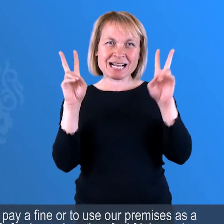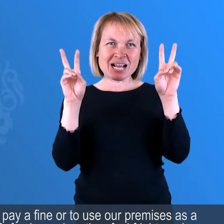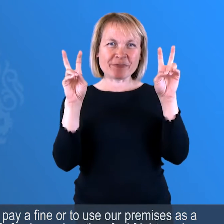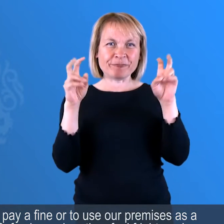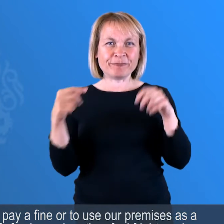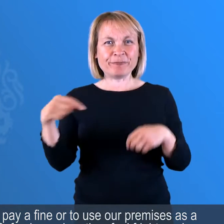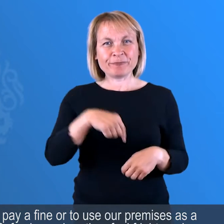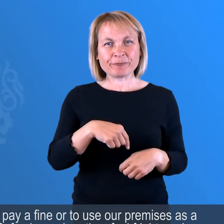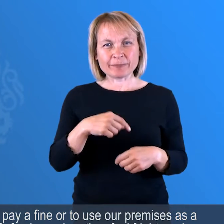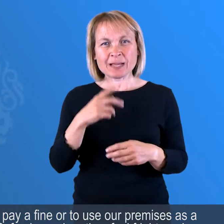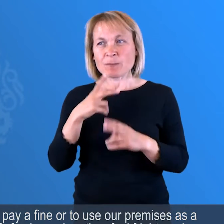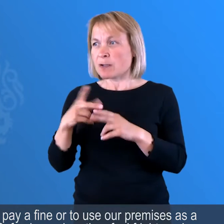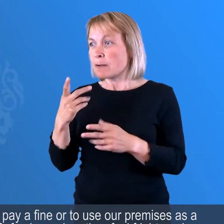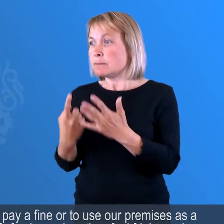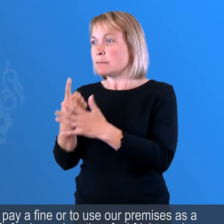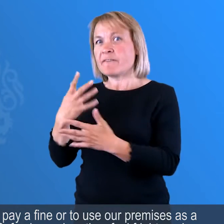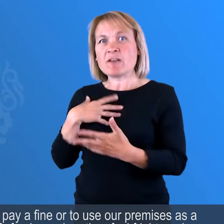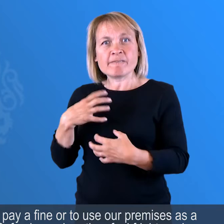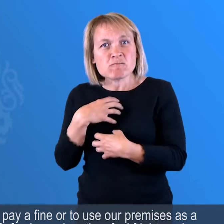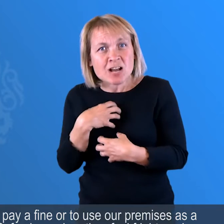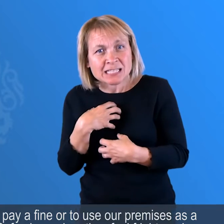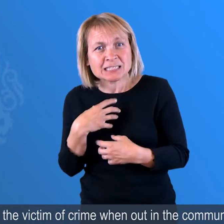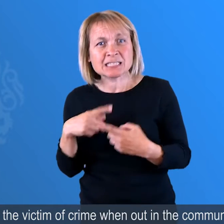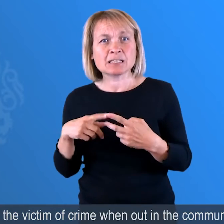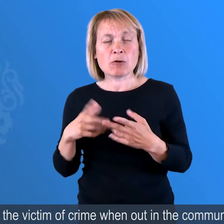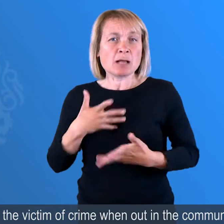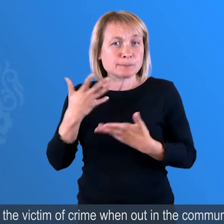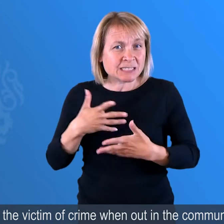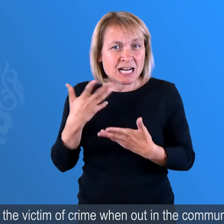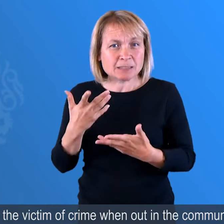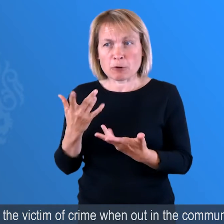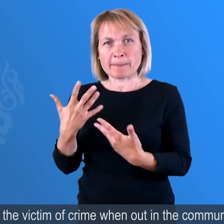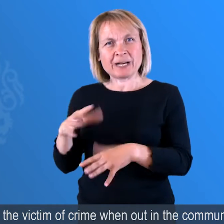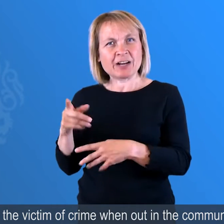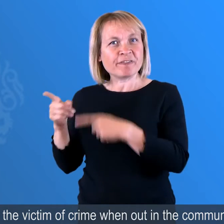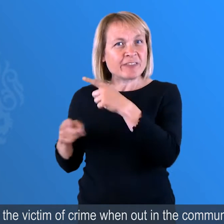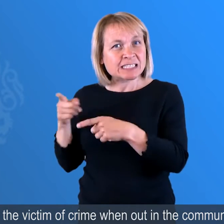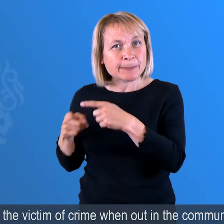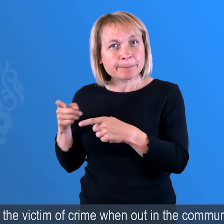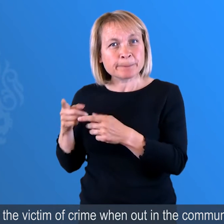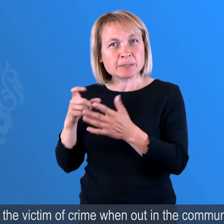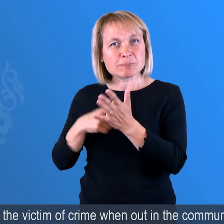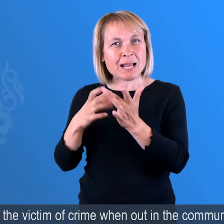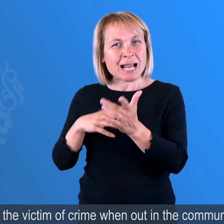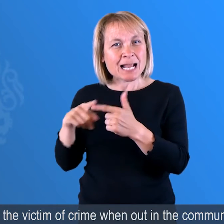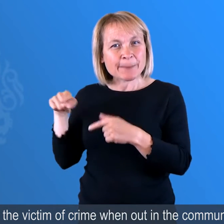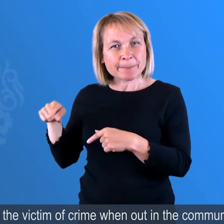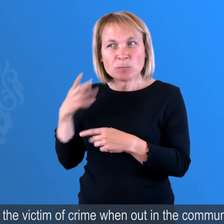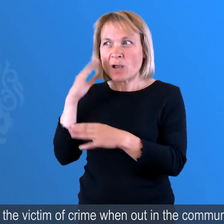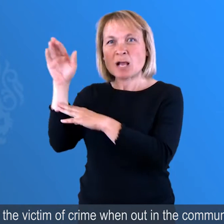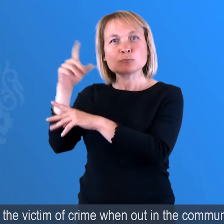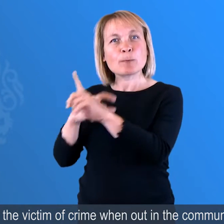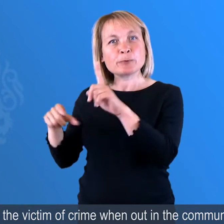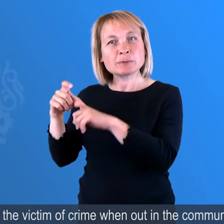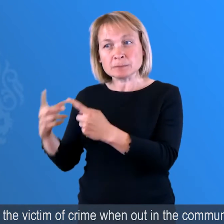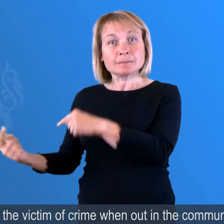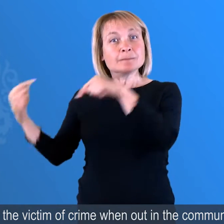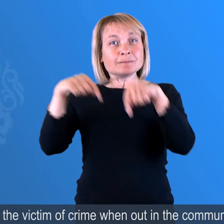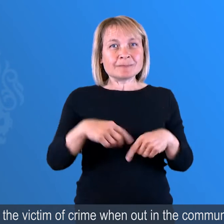e.g. to pay a fine or to use our premises as a keep-safe place when they feel frightened, distressed, or are the victim of